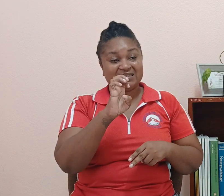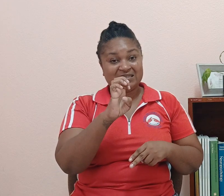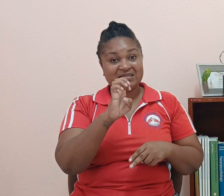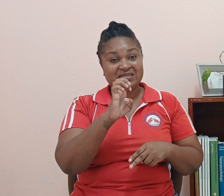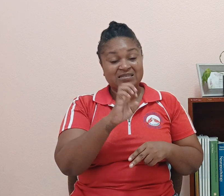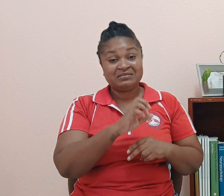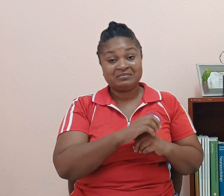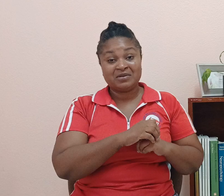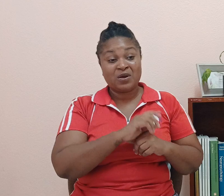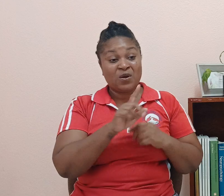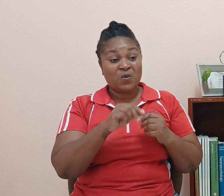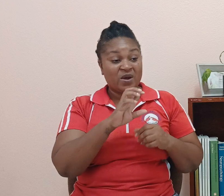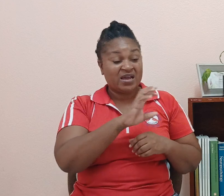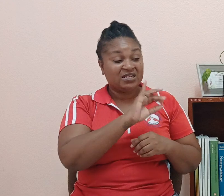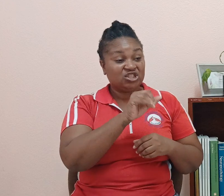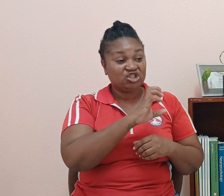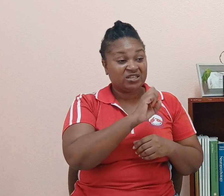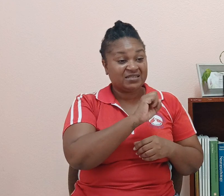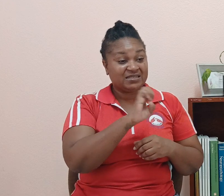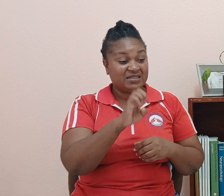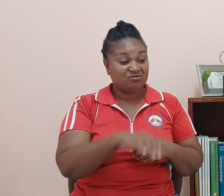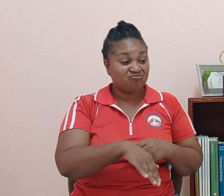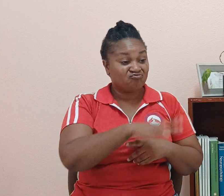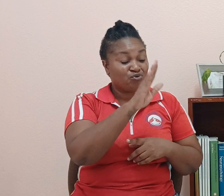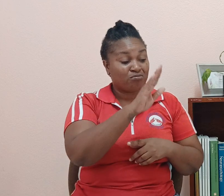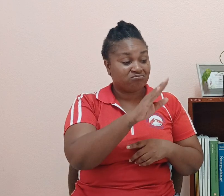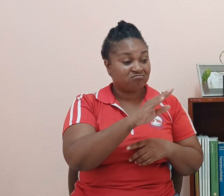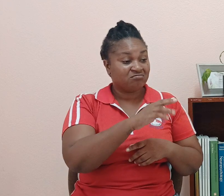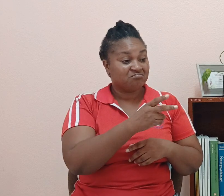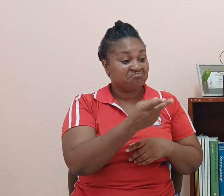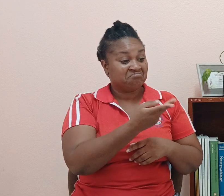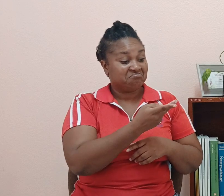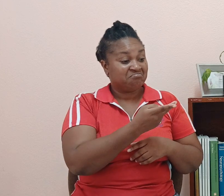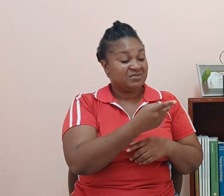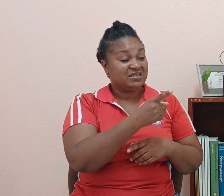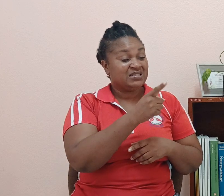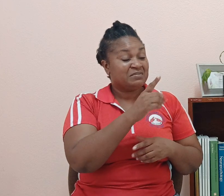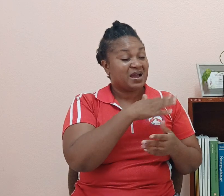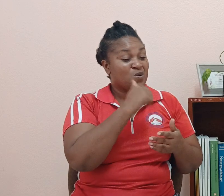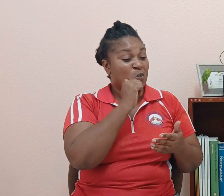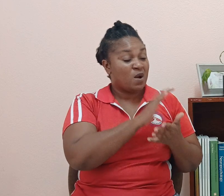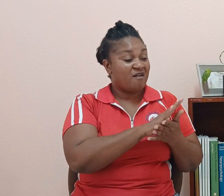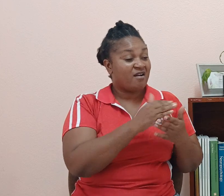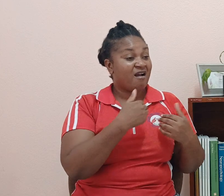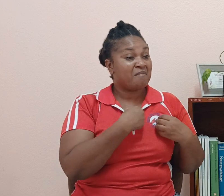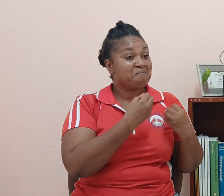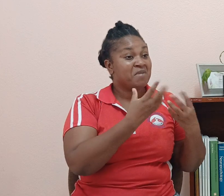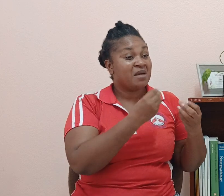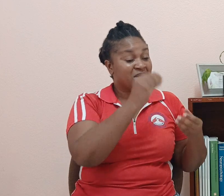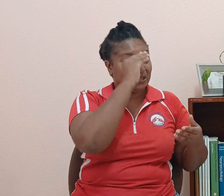When Jesse grew up, he and his wife had several sons.